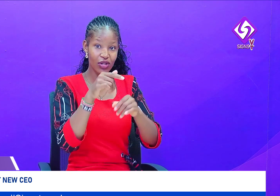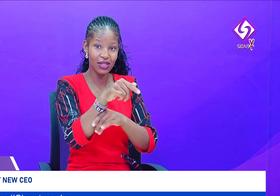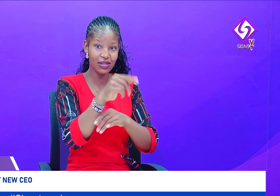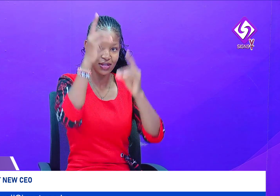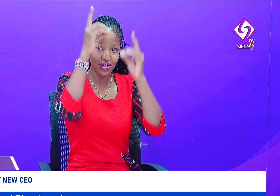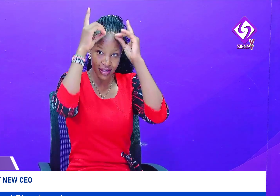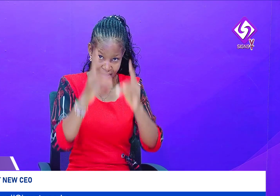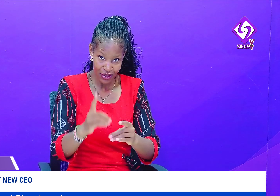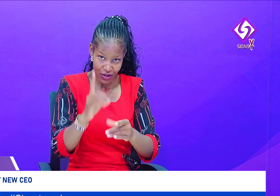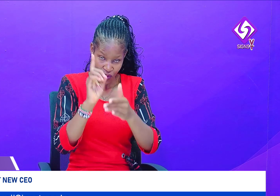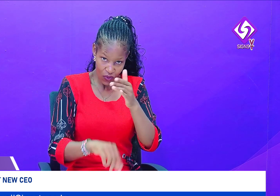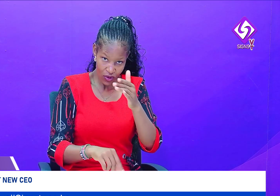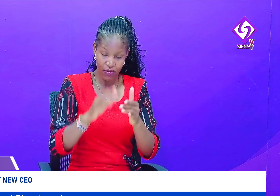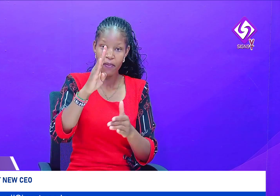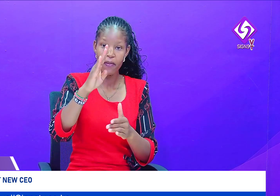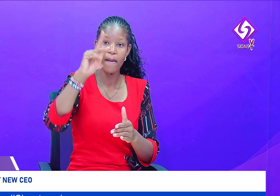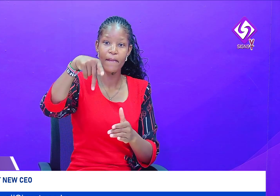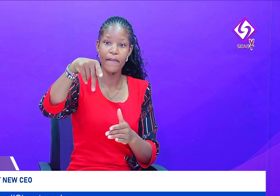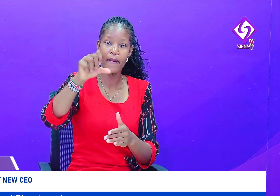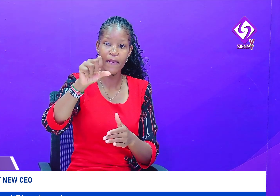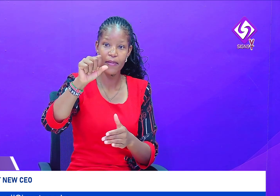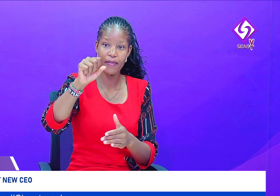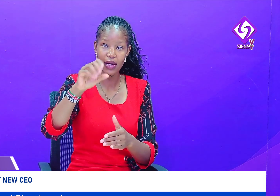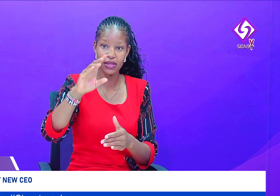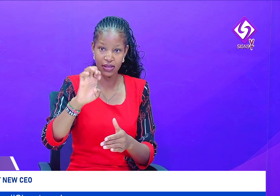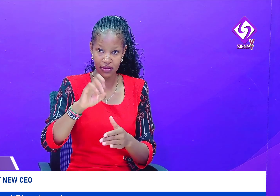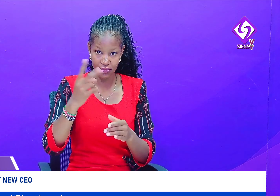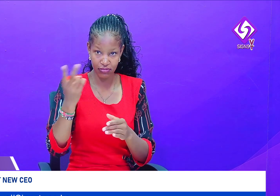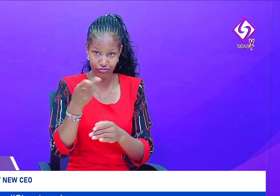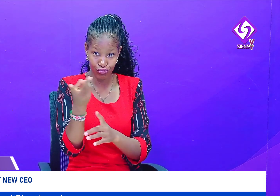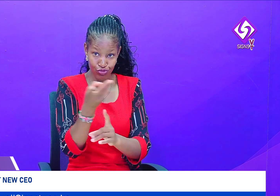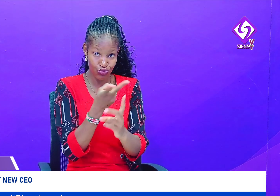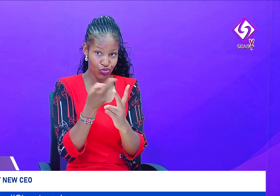substantive CEO is appointed.